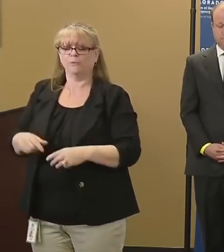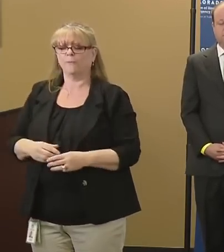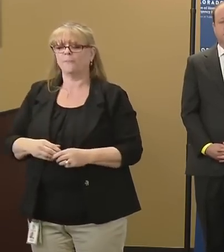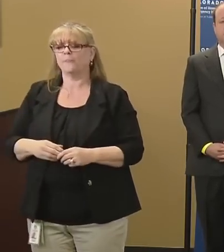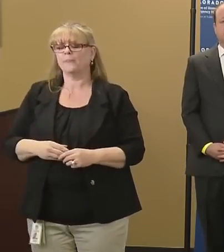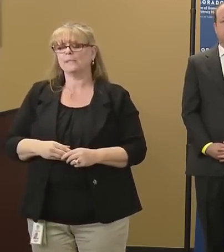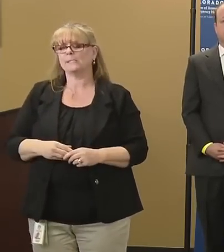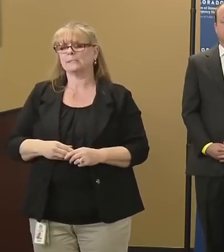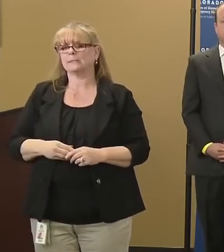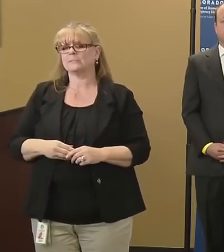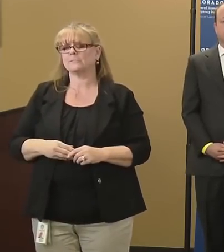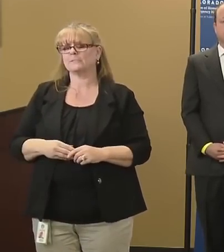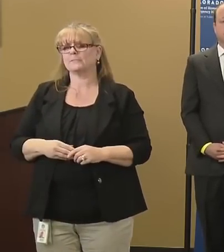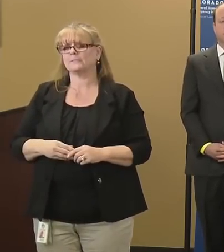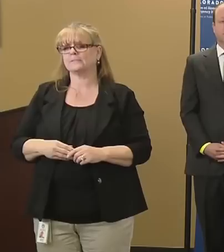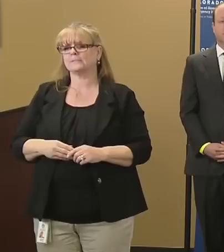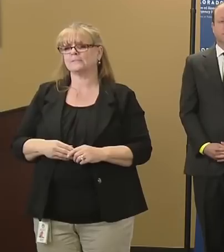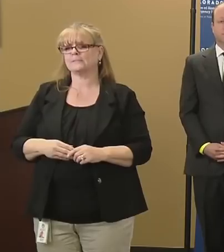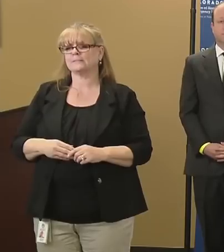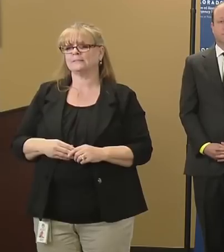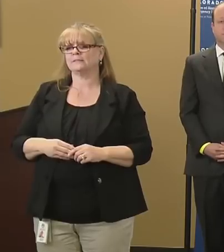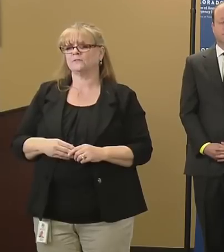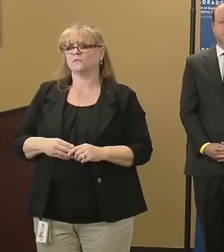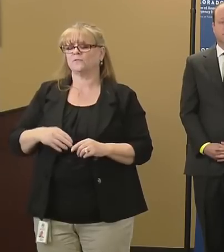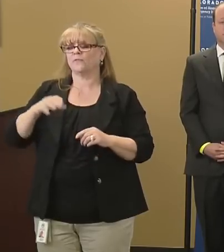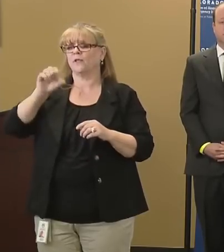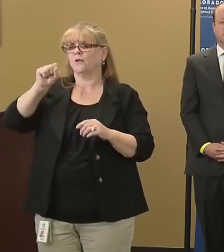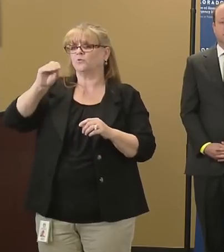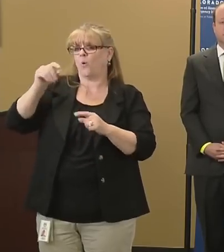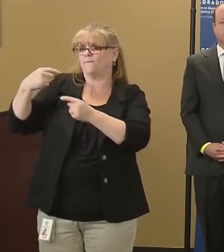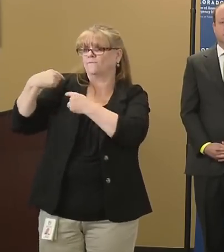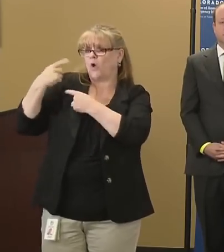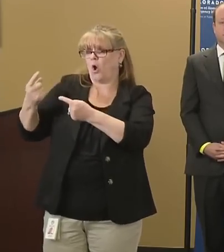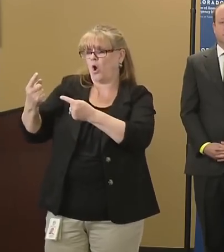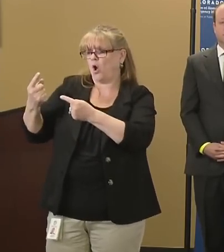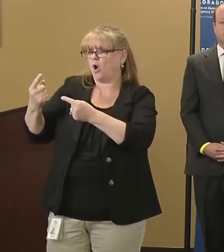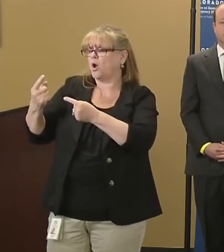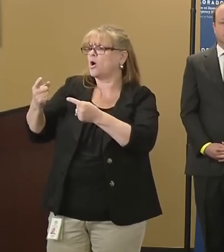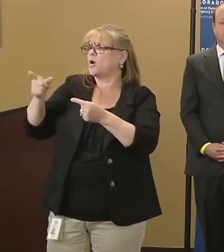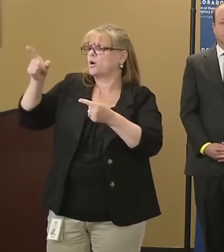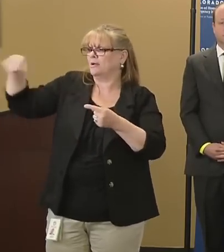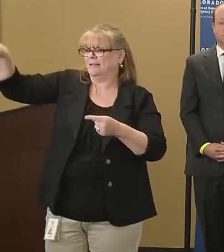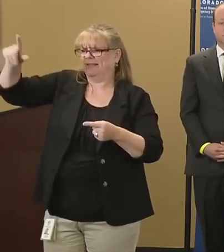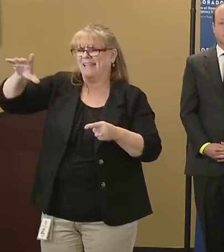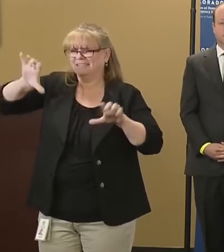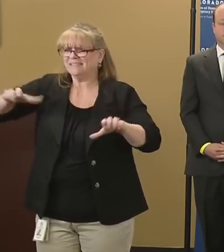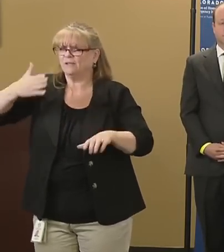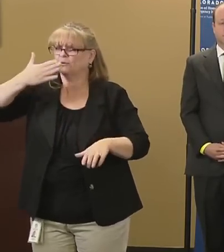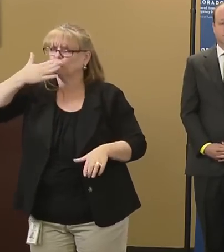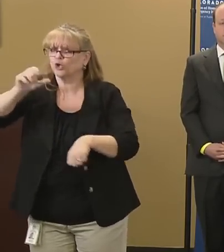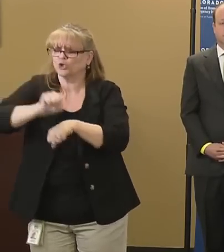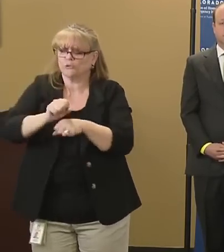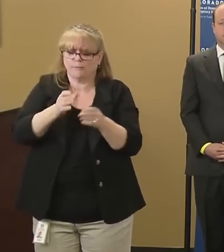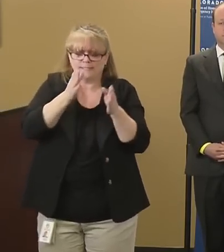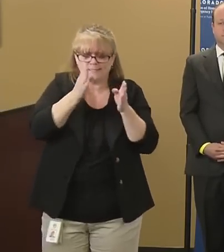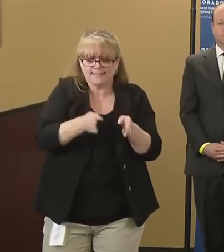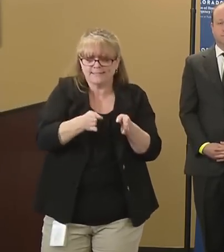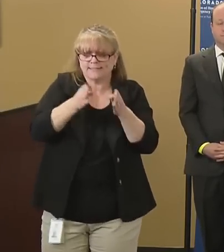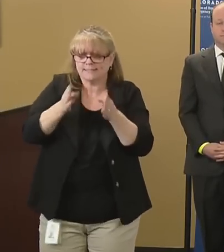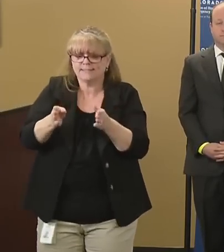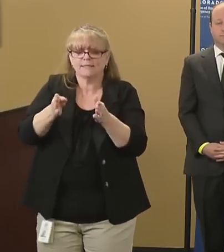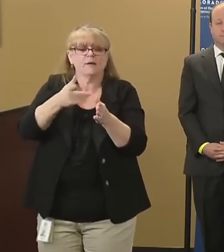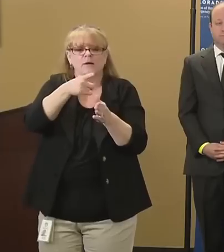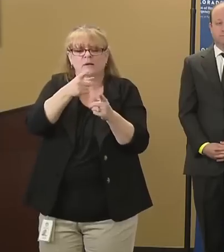with that is we've done a very good job of preparing. I don't think you can be over-prepared for a pandemic like this, and people